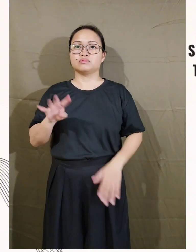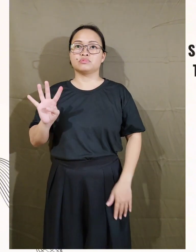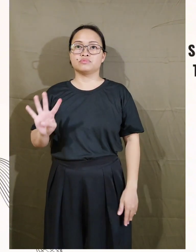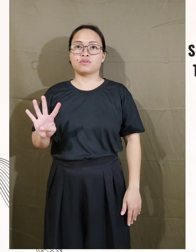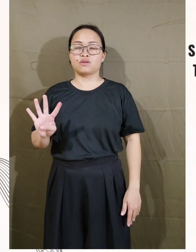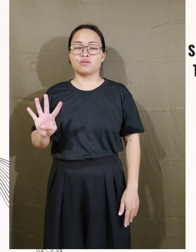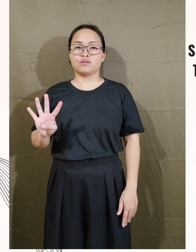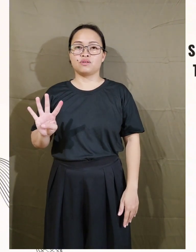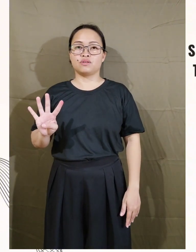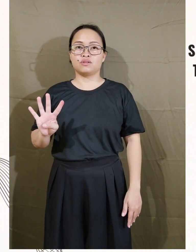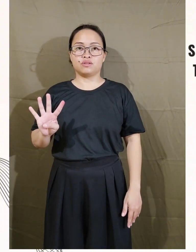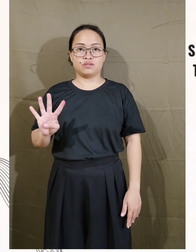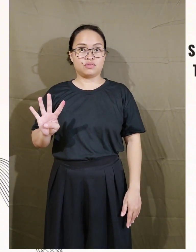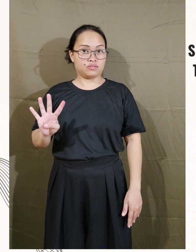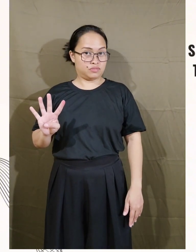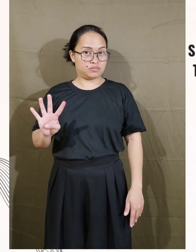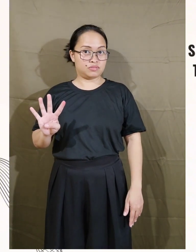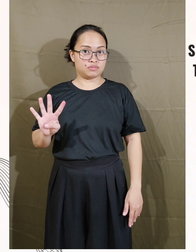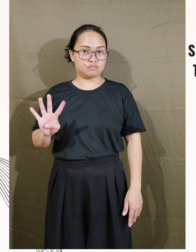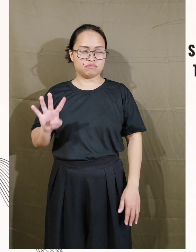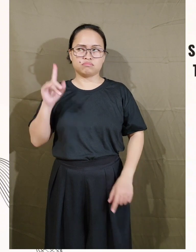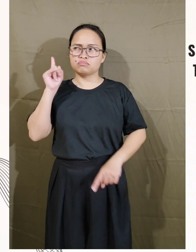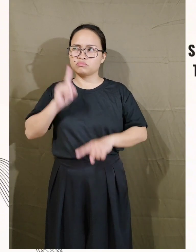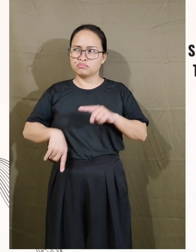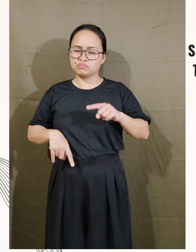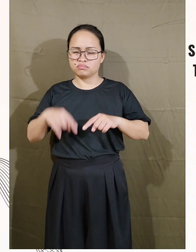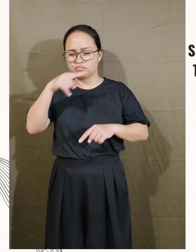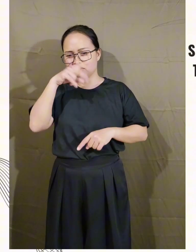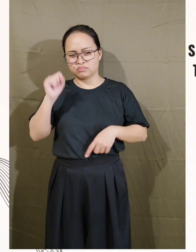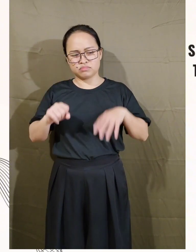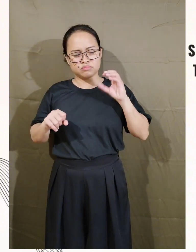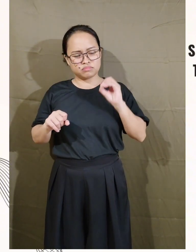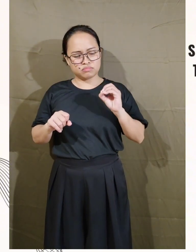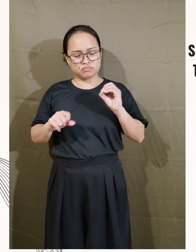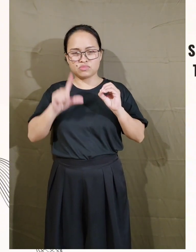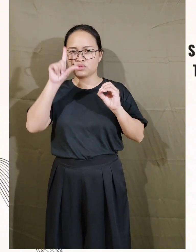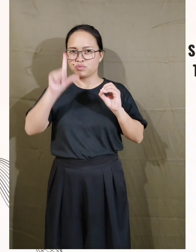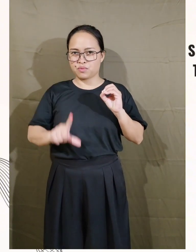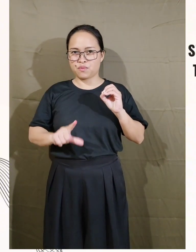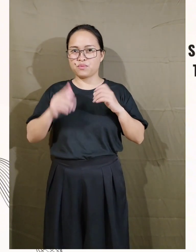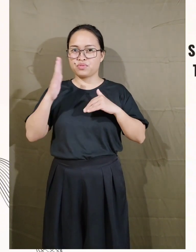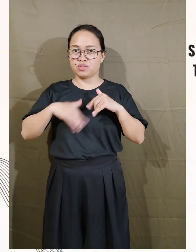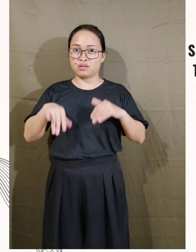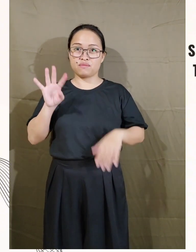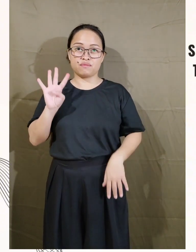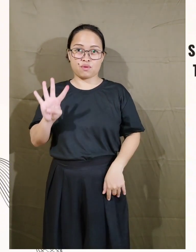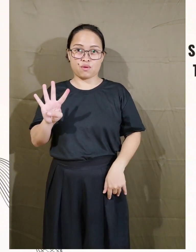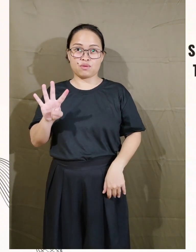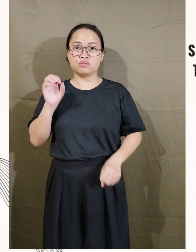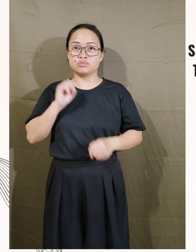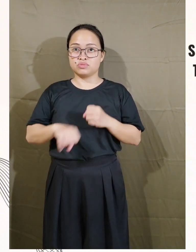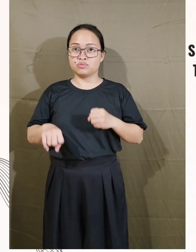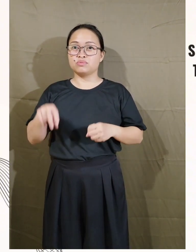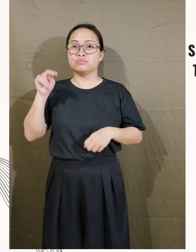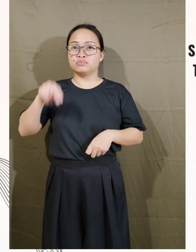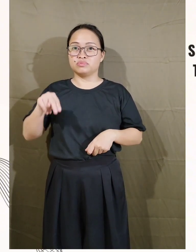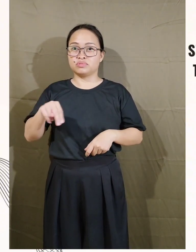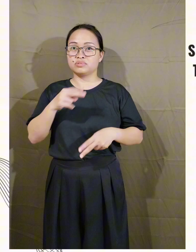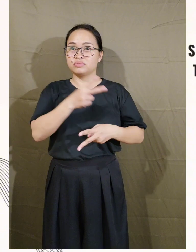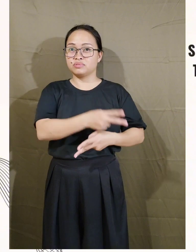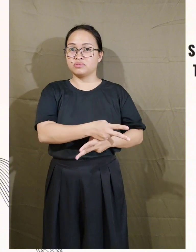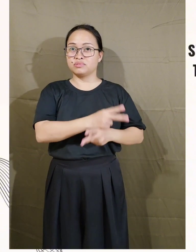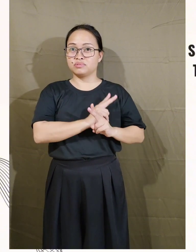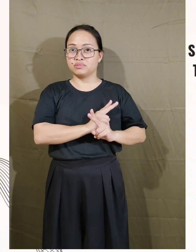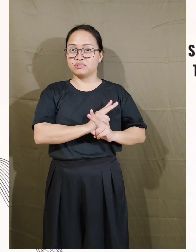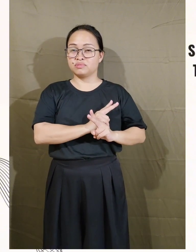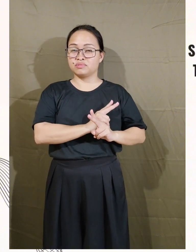4. 0 minus 4 is not possible since 0 is lesser than 4, so we need to borrow